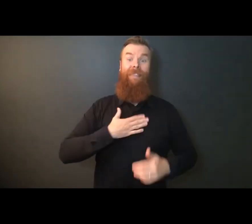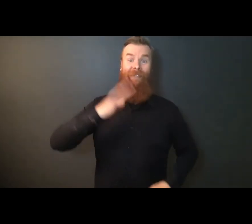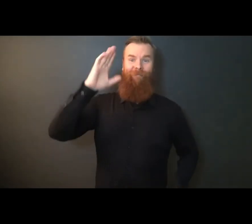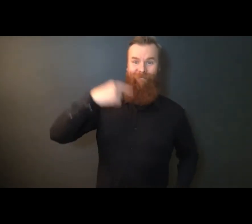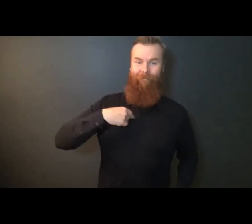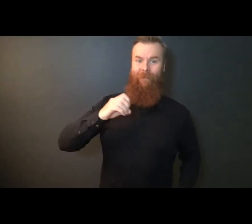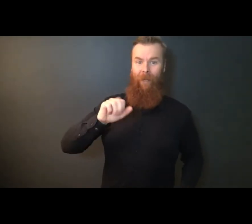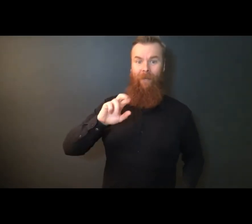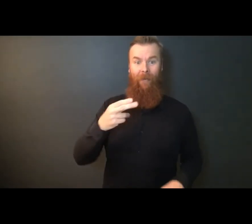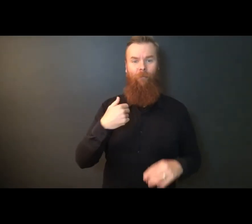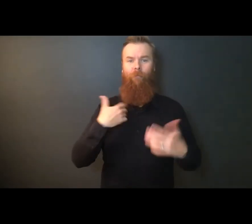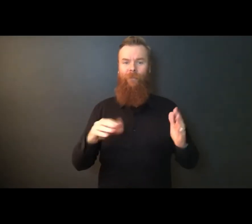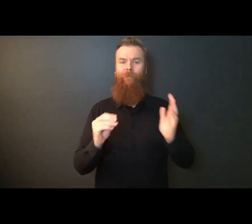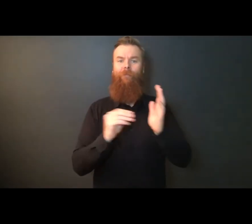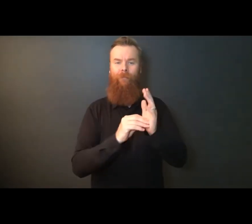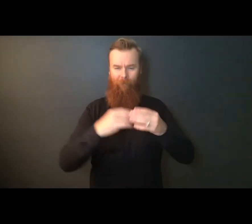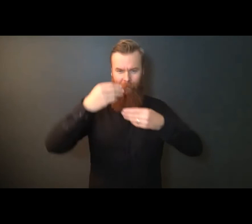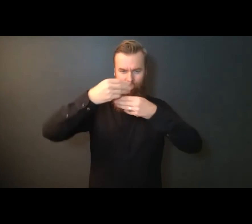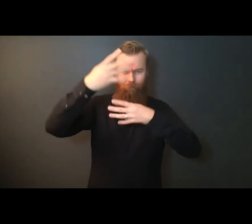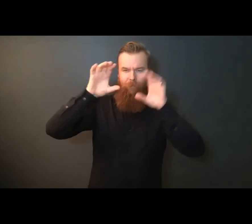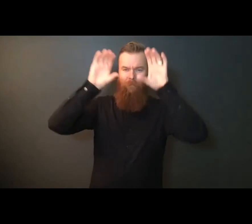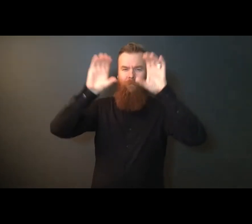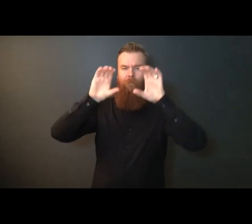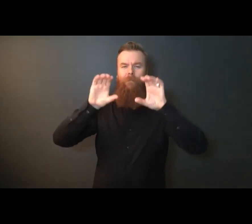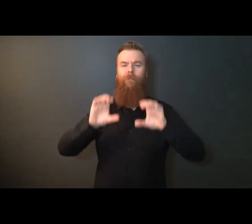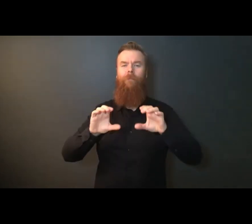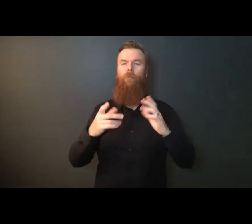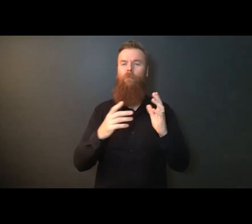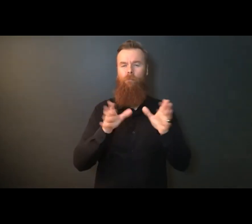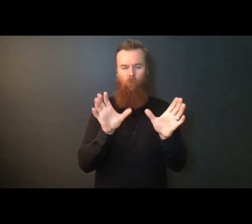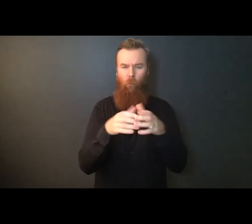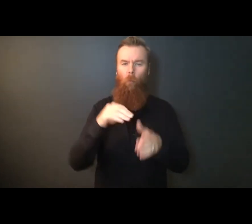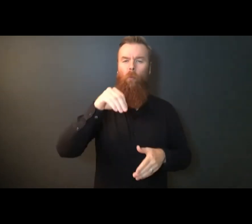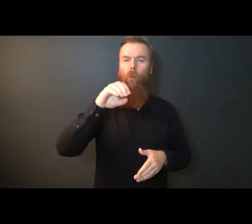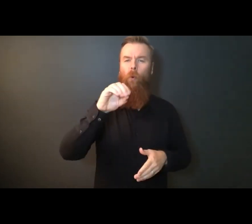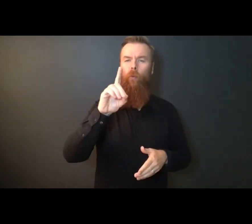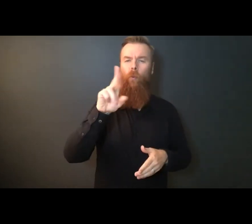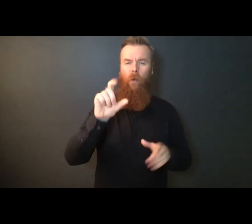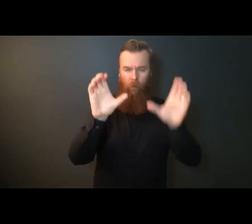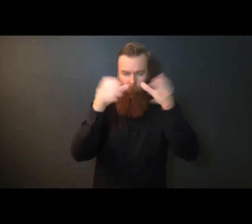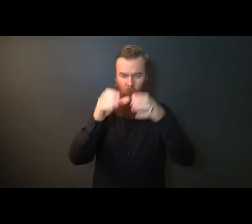if anybody had a specific question around any of those particular focus areas.